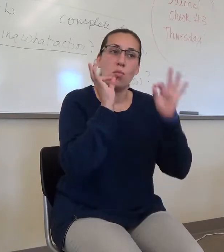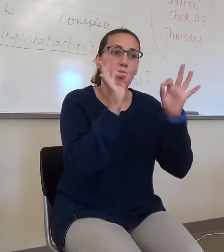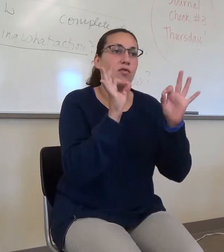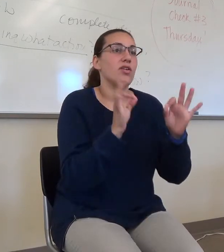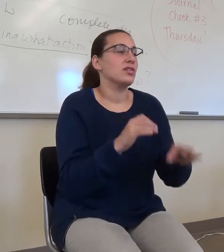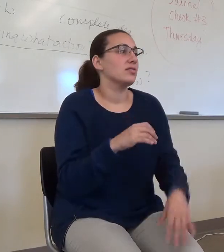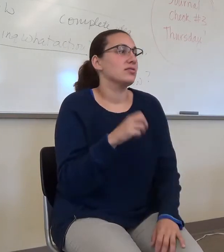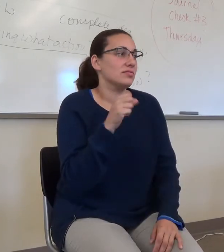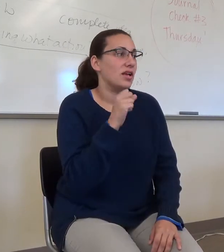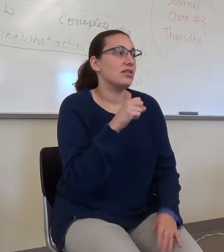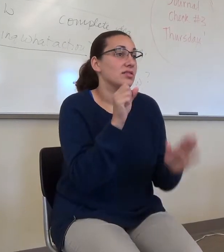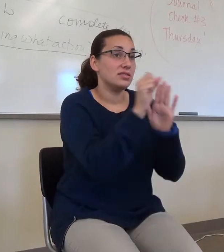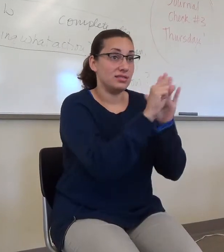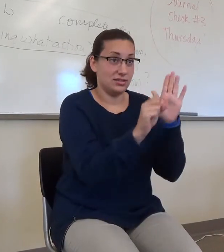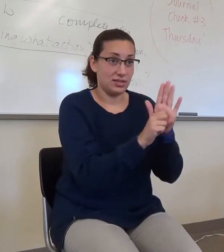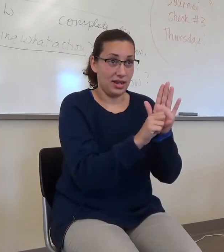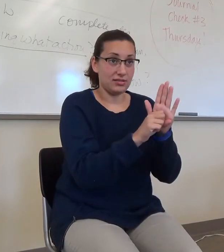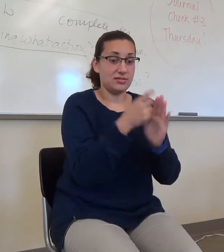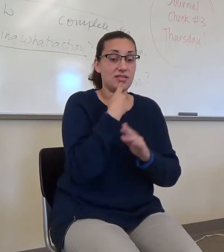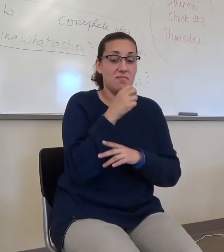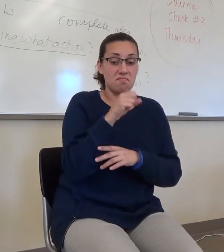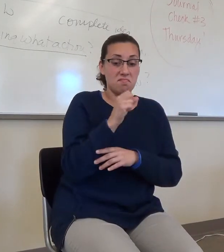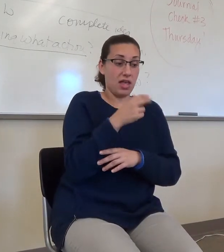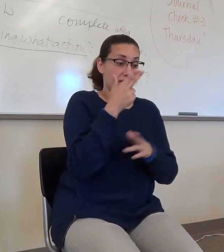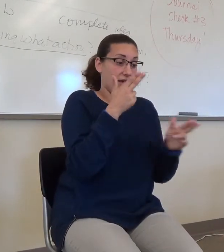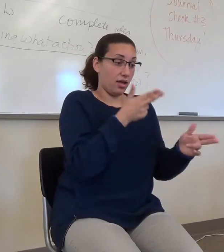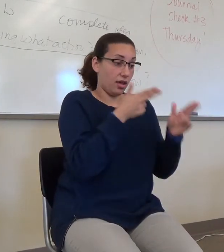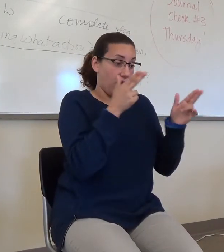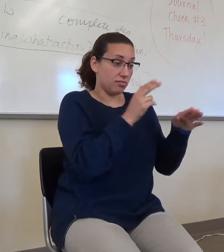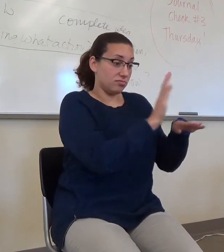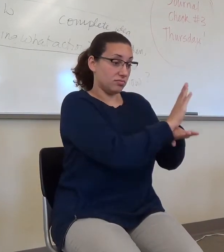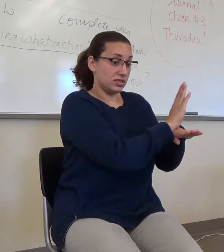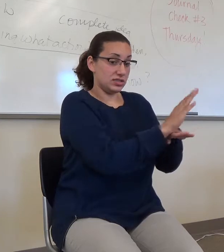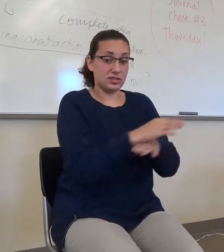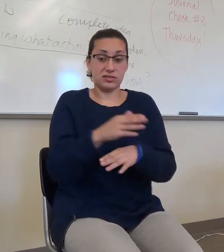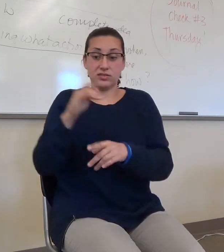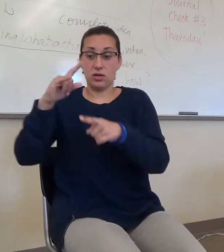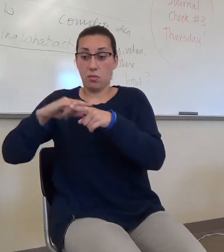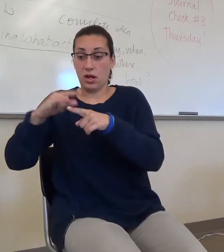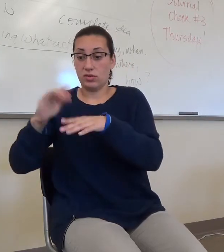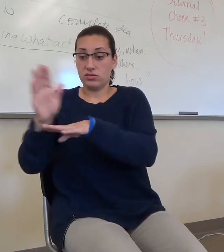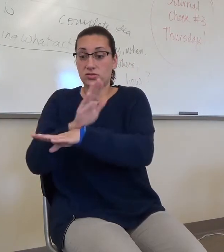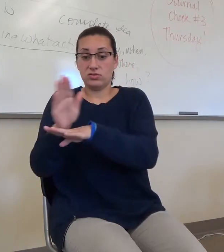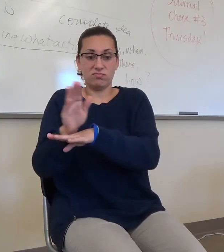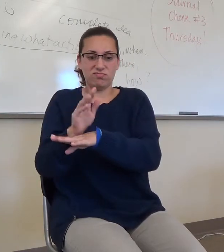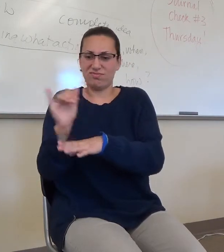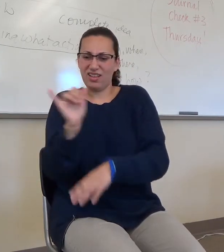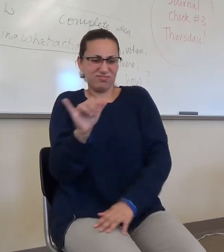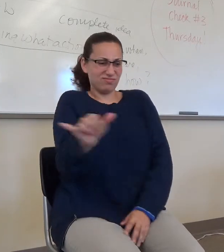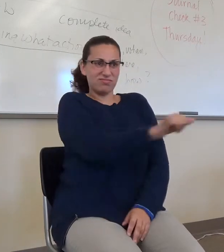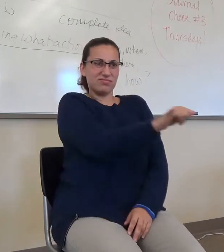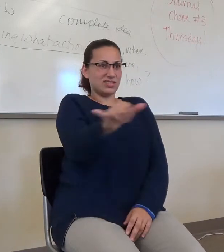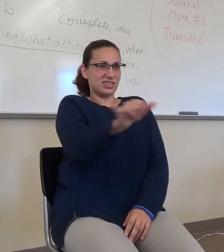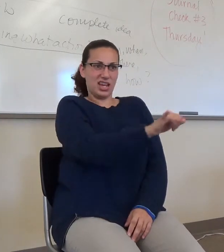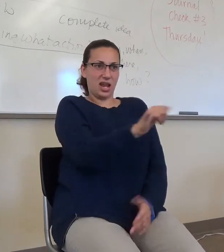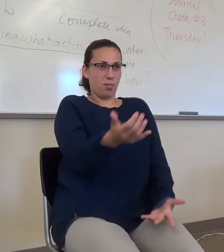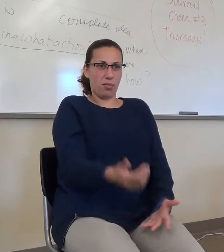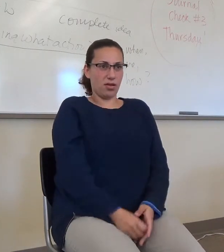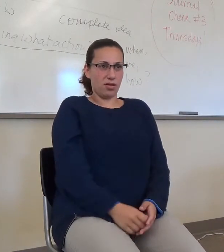The states are saying the gun industry and the tobacco industry, they're seeing them as the same. if, and